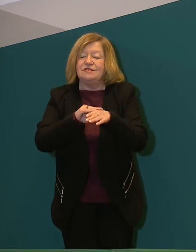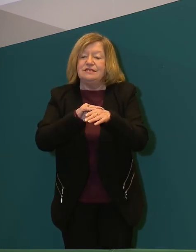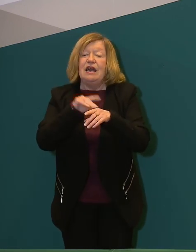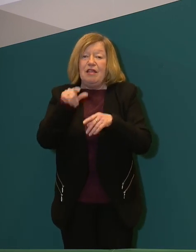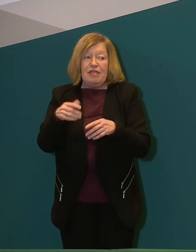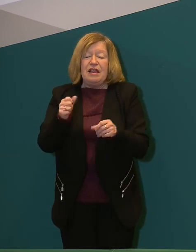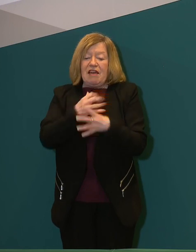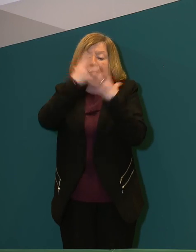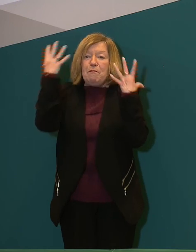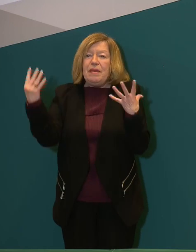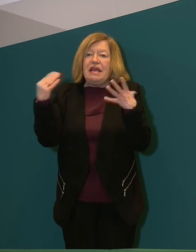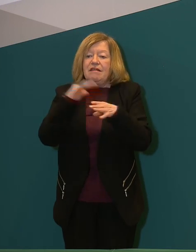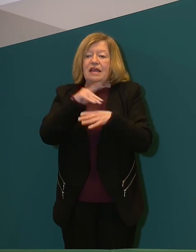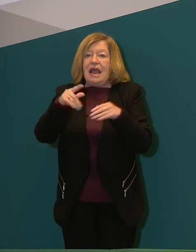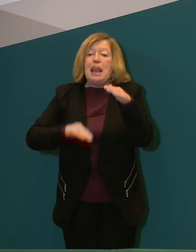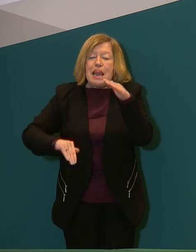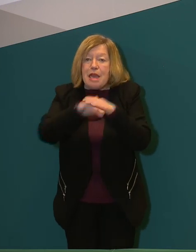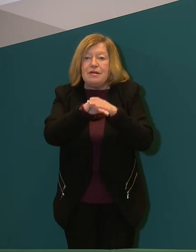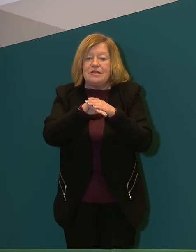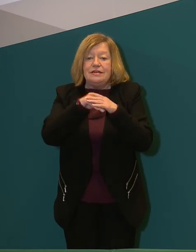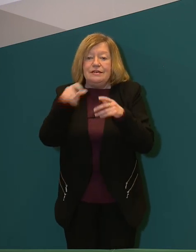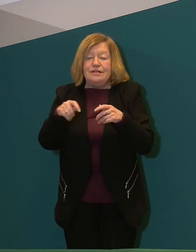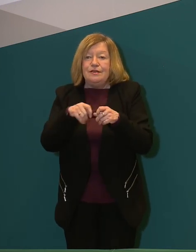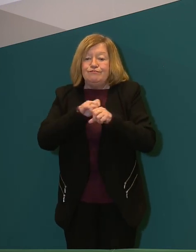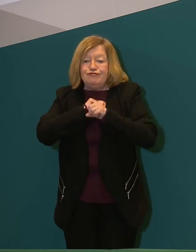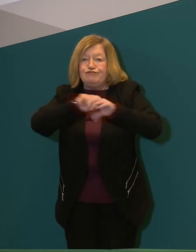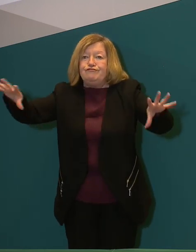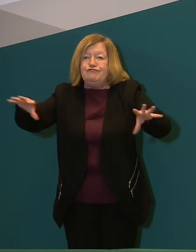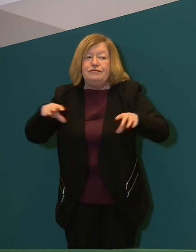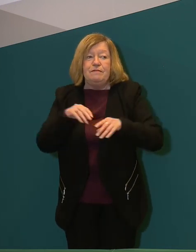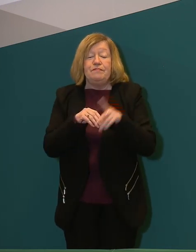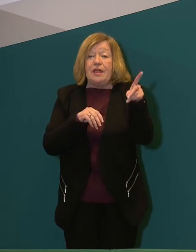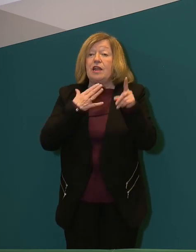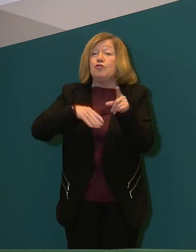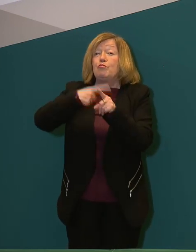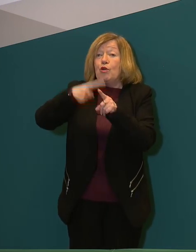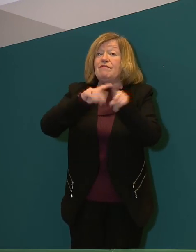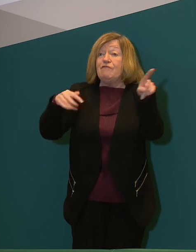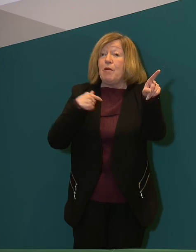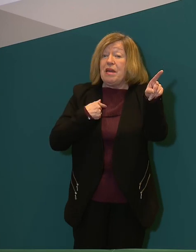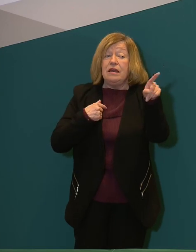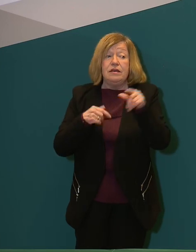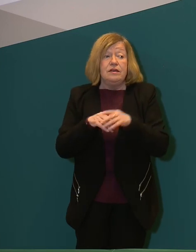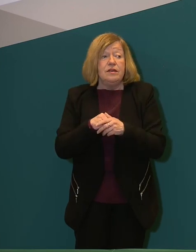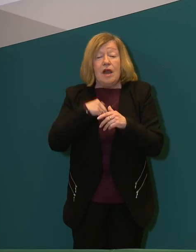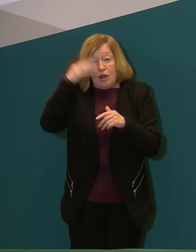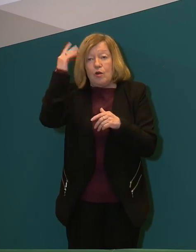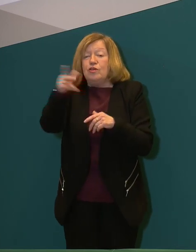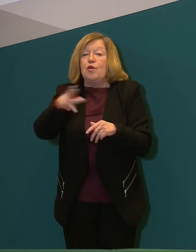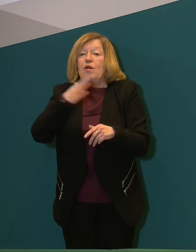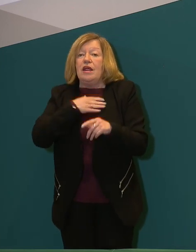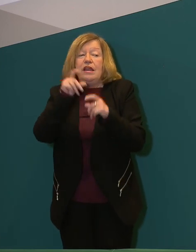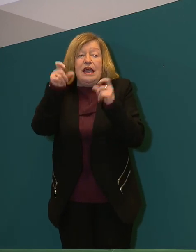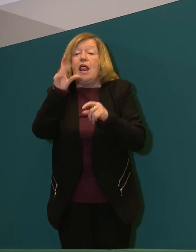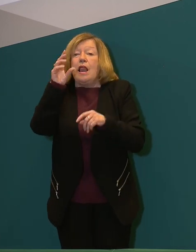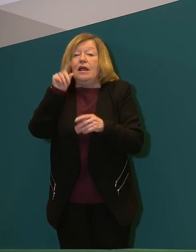that that would have had in limiting the extent to which you could prevent transmission of the infection. And just briefly from me then, finally, I know you don't like the phrase